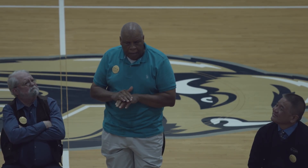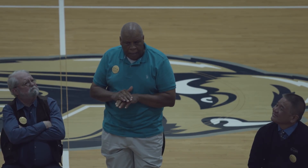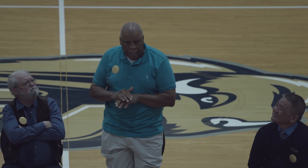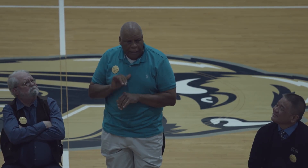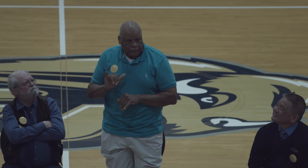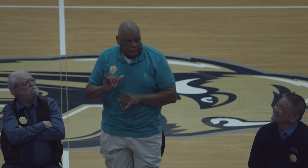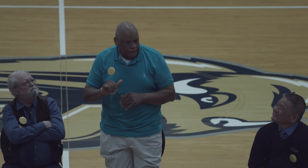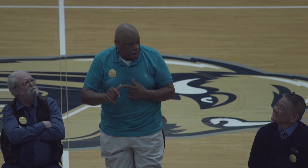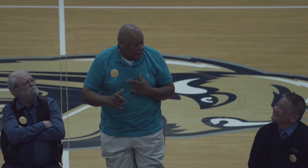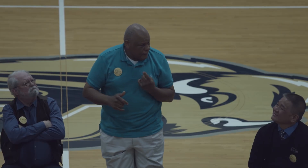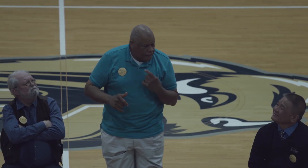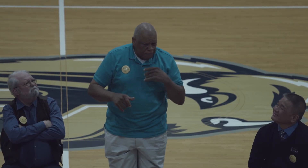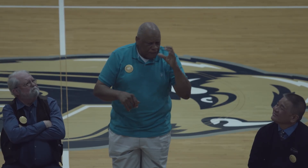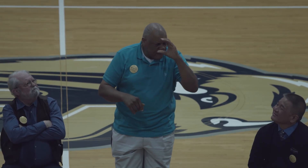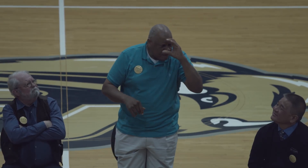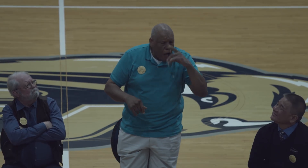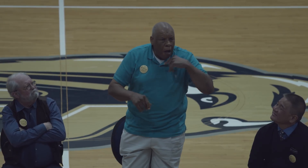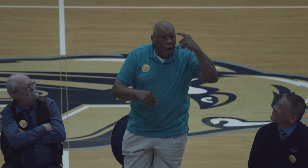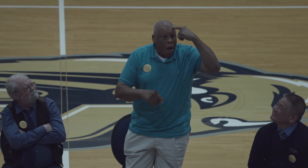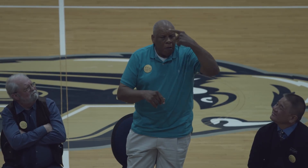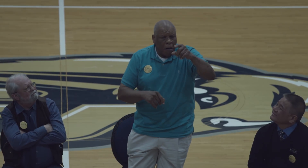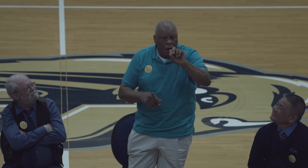and I saw that the gates were also closed down there.